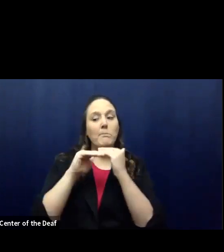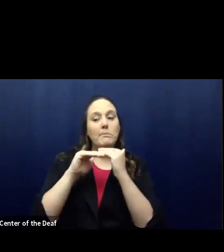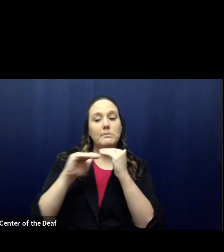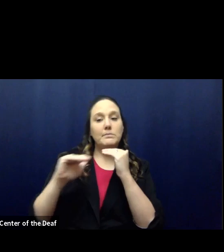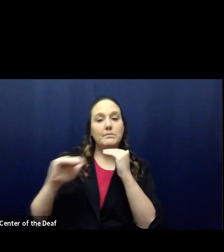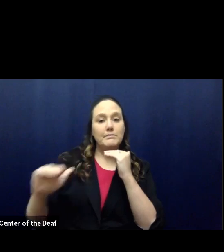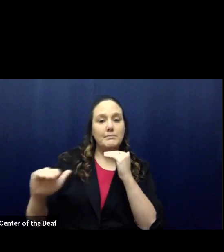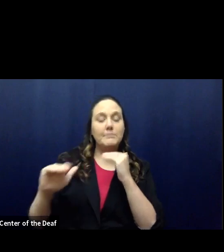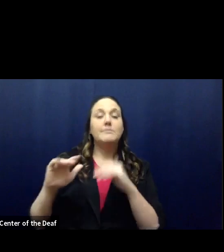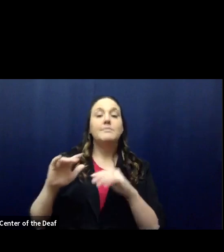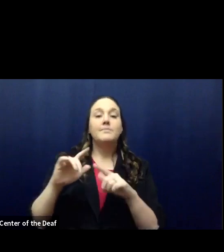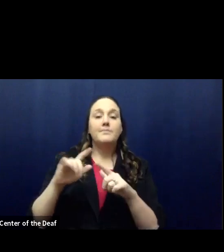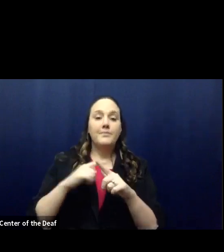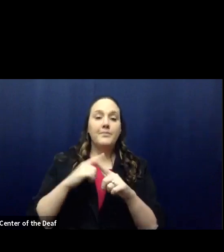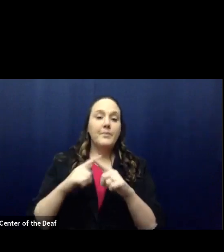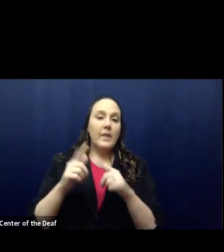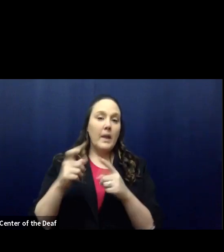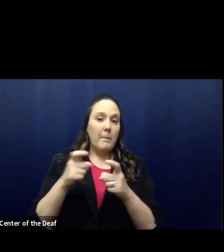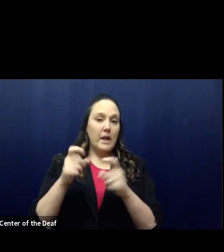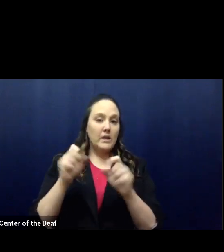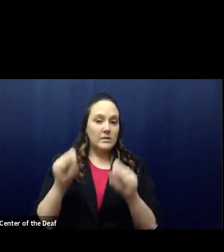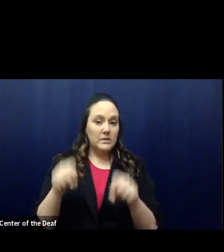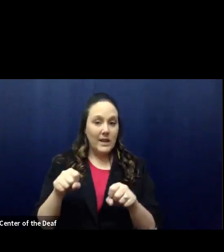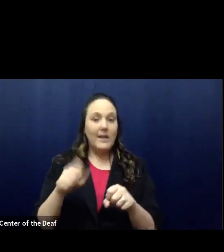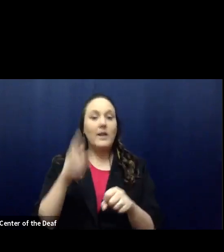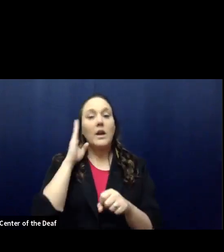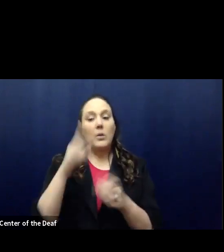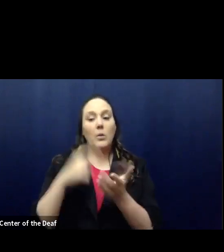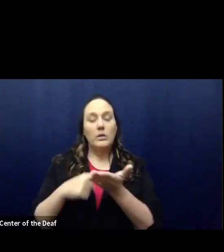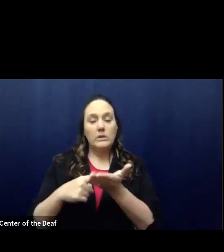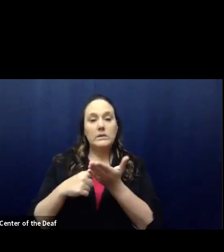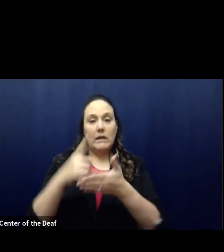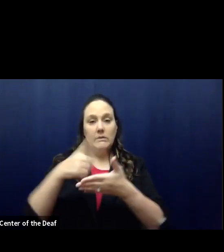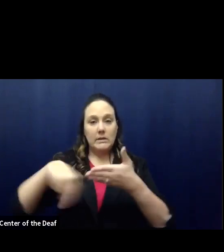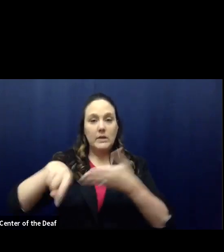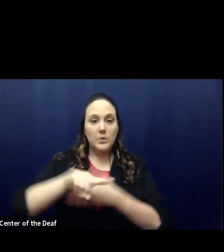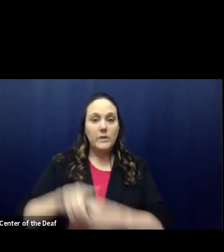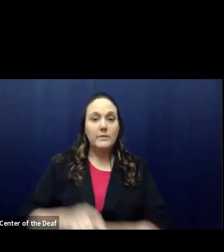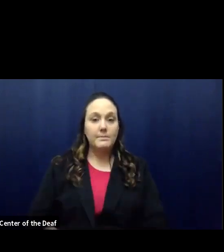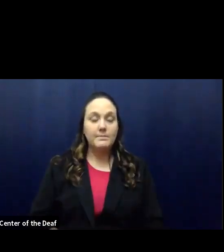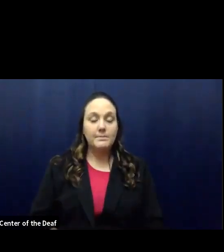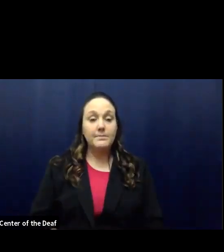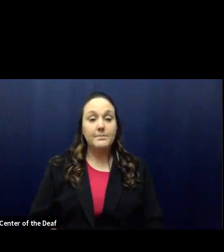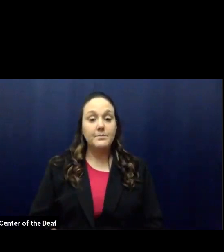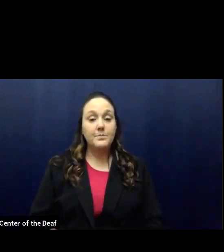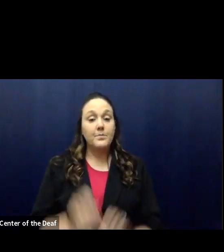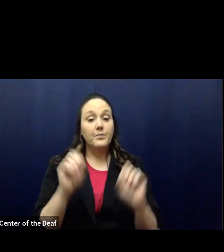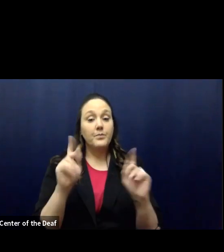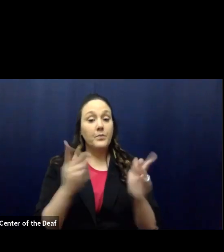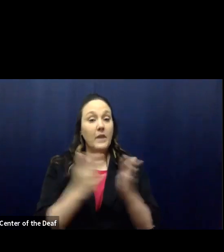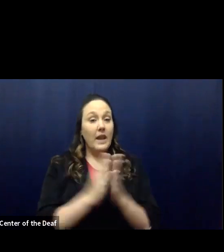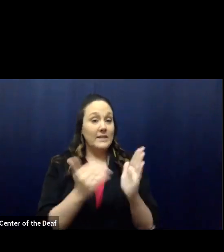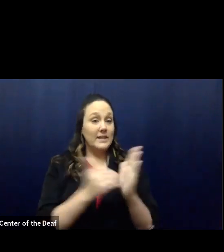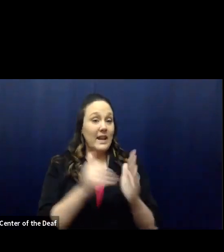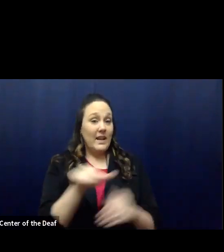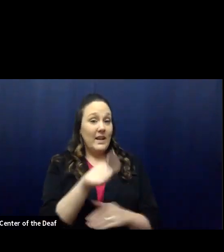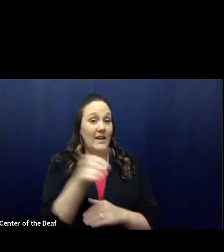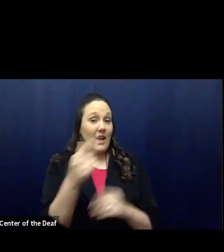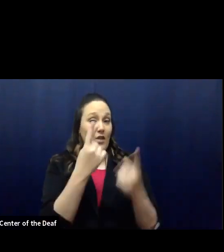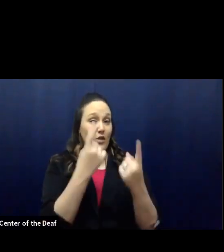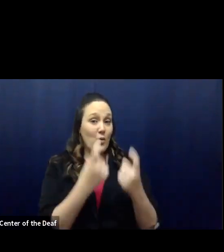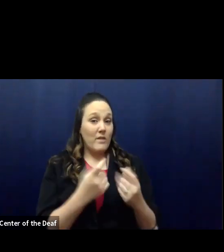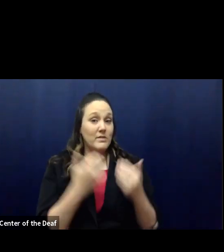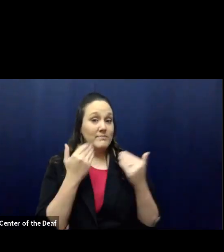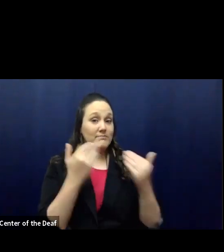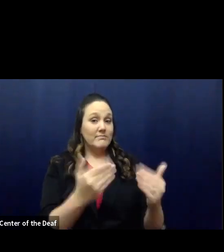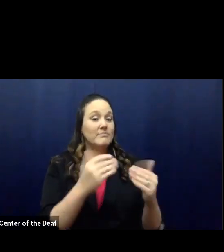level. And we'll have those discussions into next week. All right, I'll ask again. Any other questions? Please go ahead and submit